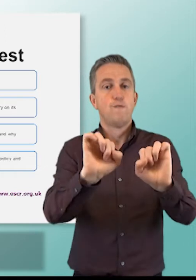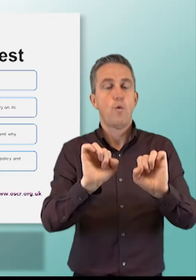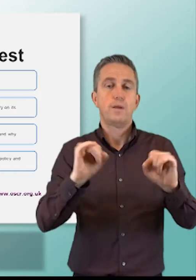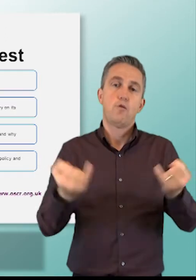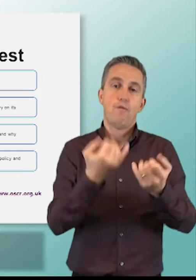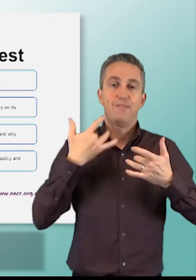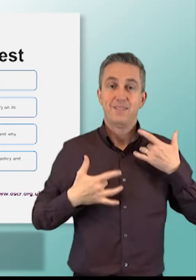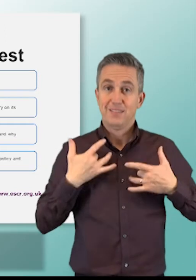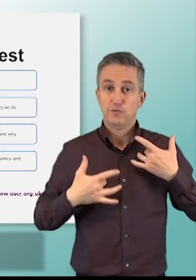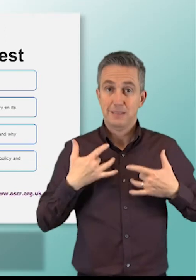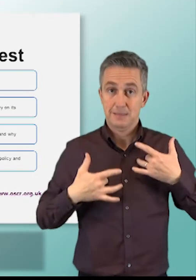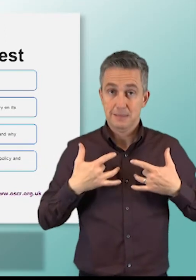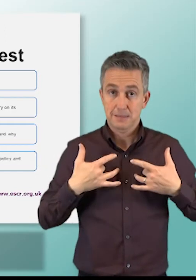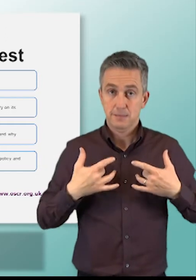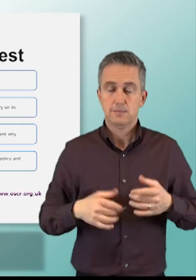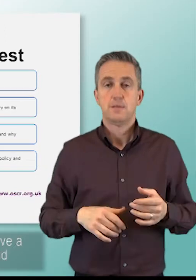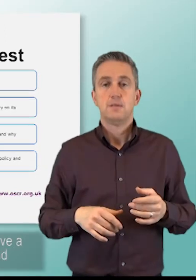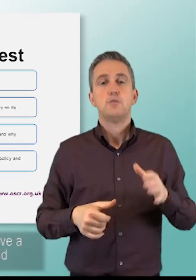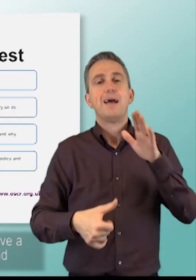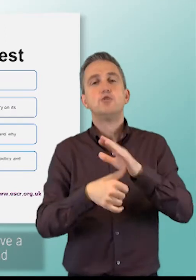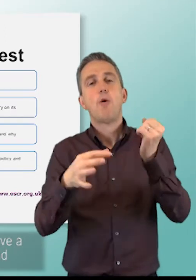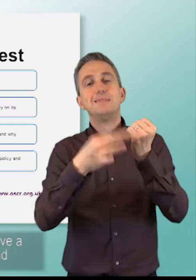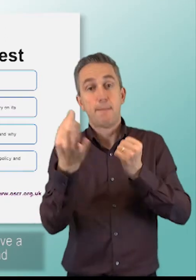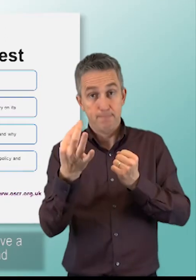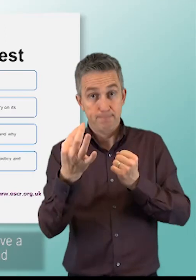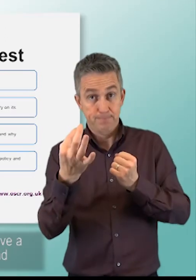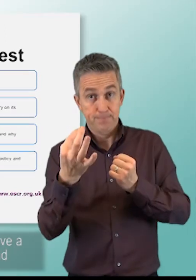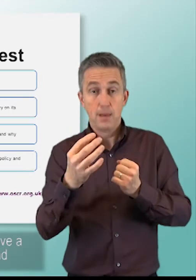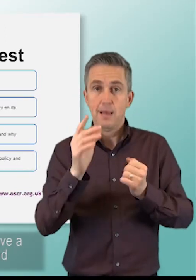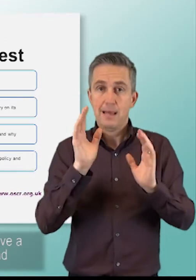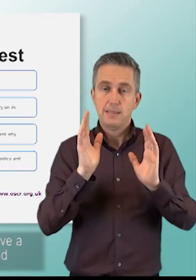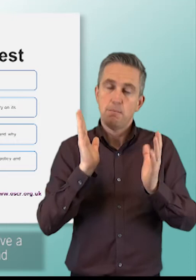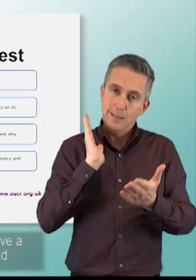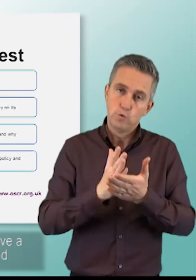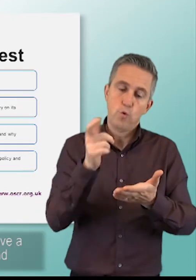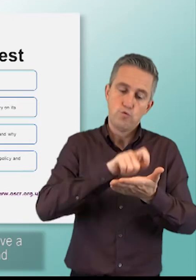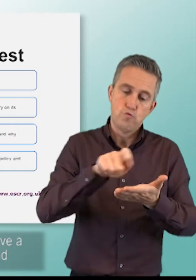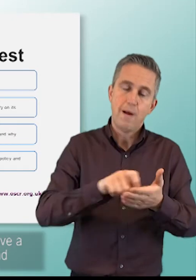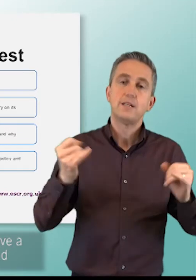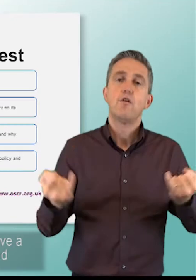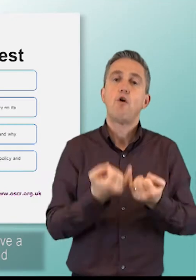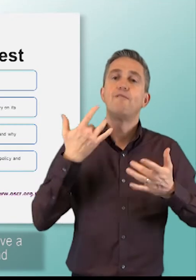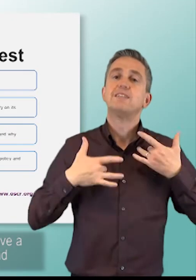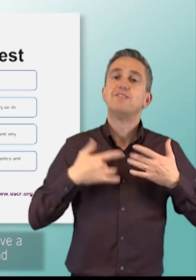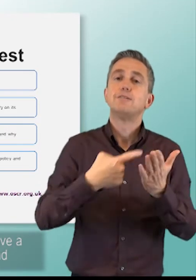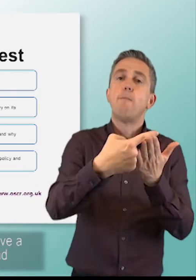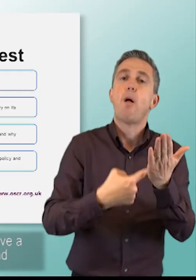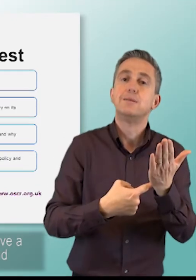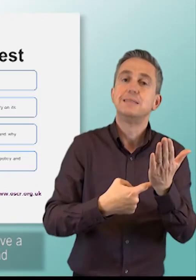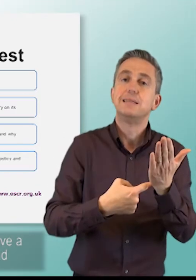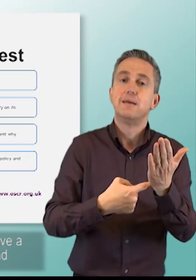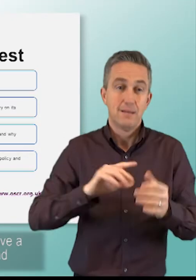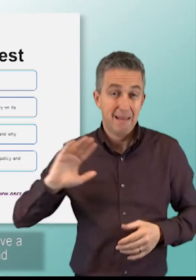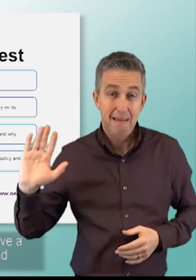you're taking as a charity. So my top tips would really be to make sure you have a conflict of interest policy that's easy